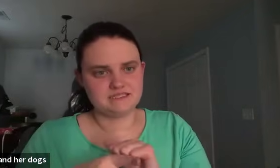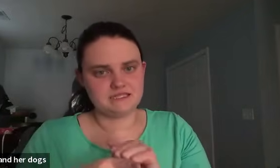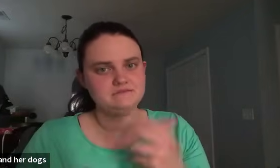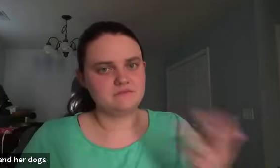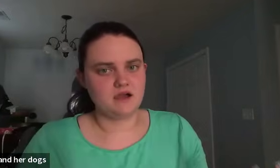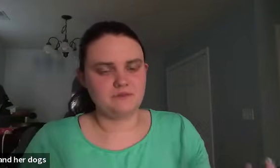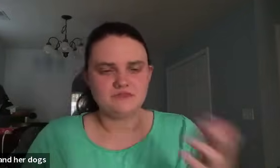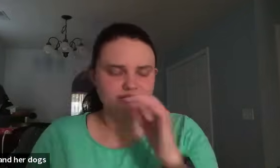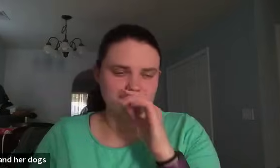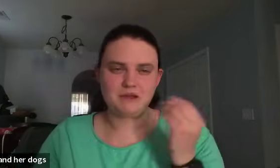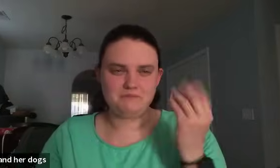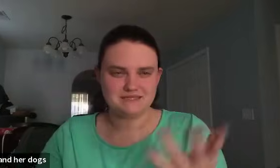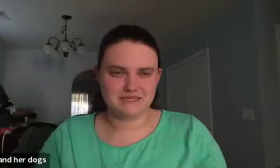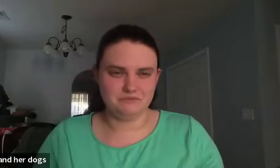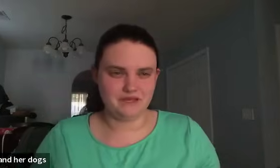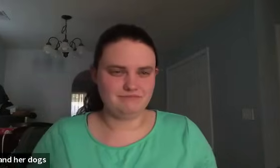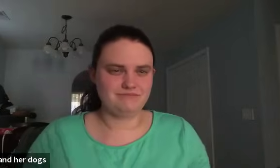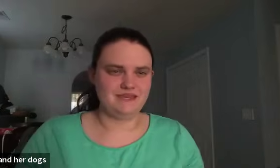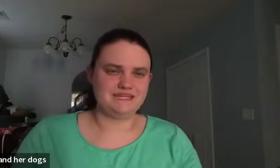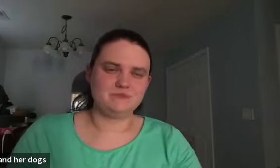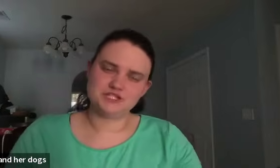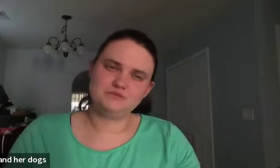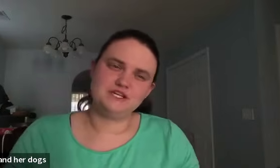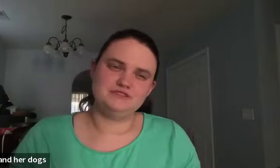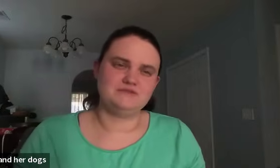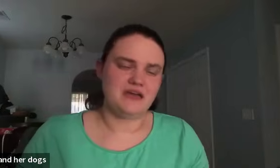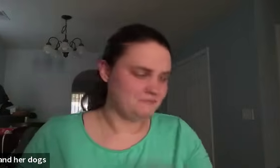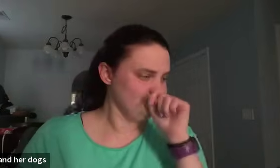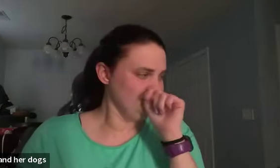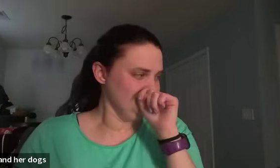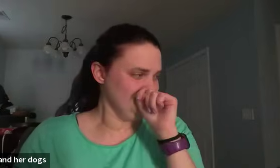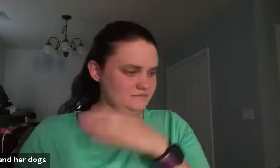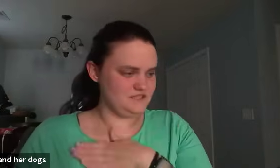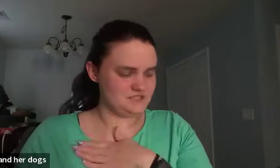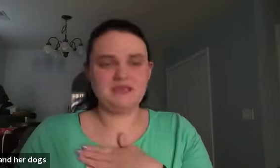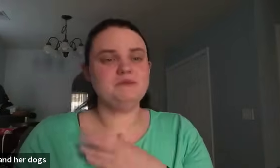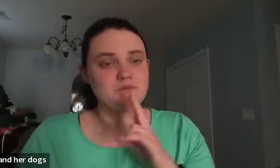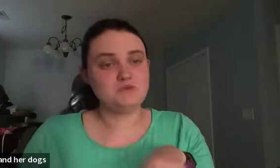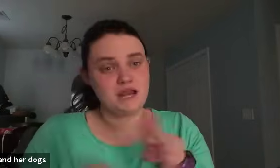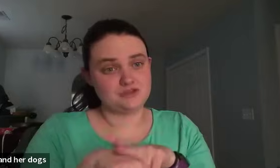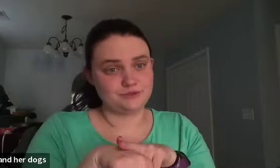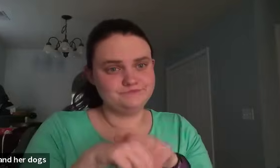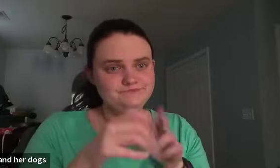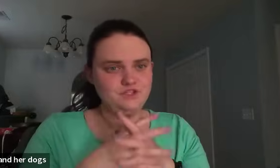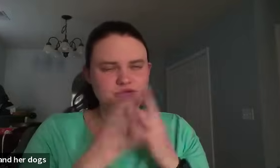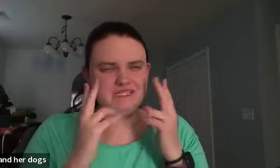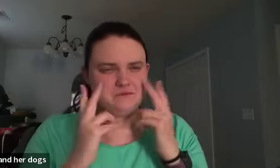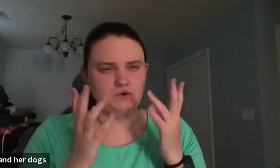practice it. That's always like my best tidbit. And especially when you do that, excuse me, it becomes more natural. You see it more,